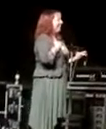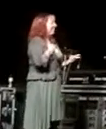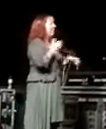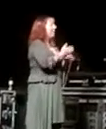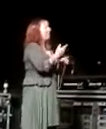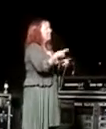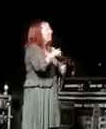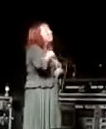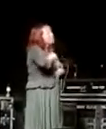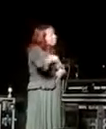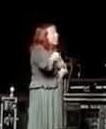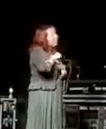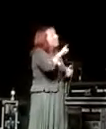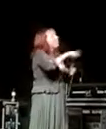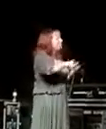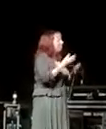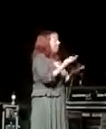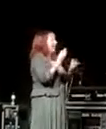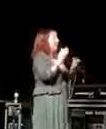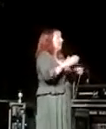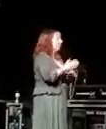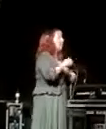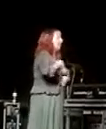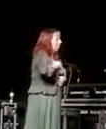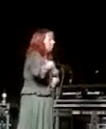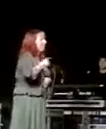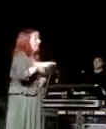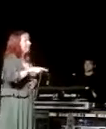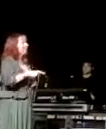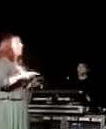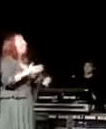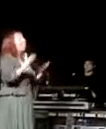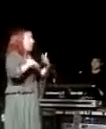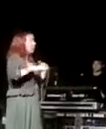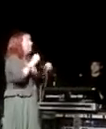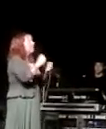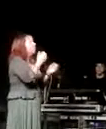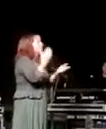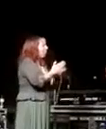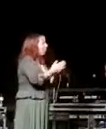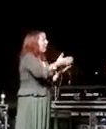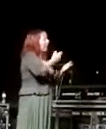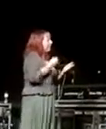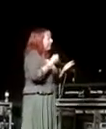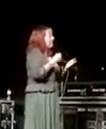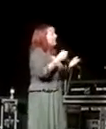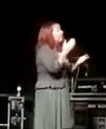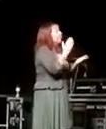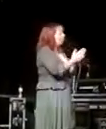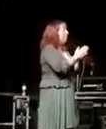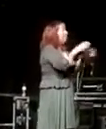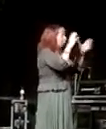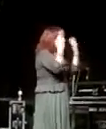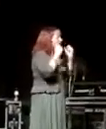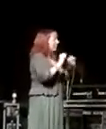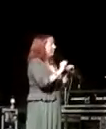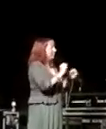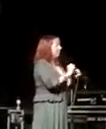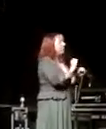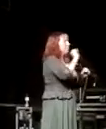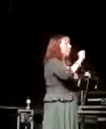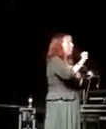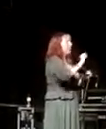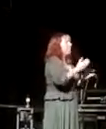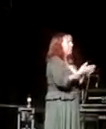We apologise, we're running slightly behind, but we wanted to make sure we had the real champion beer of Britain.